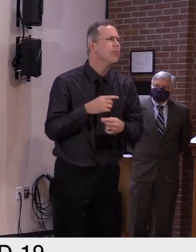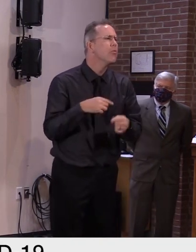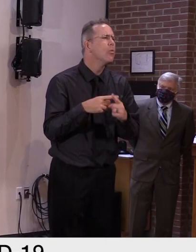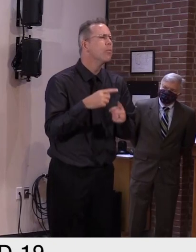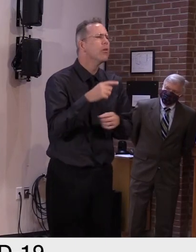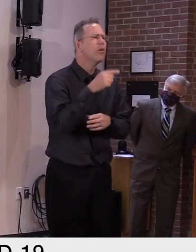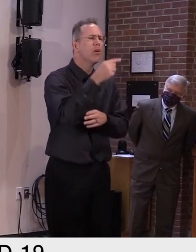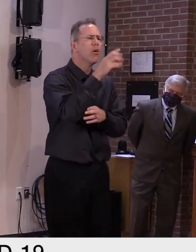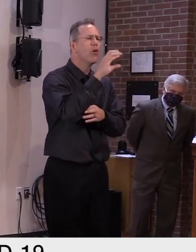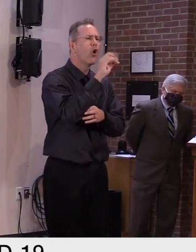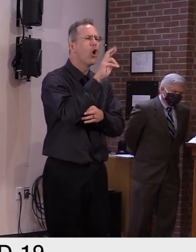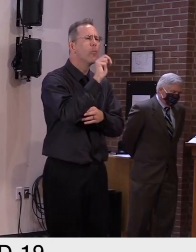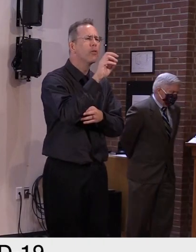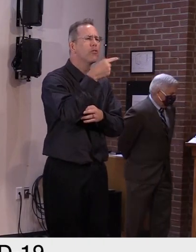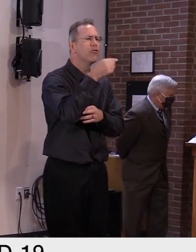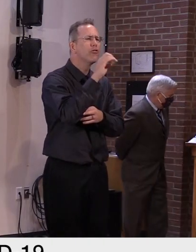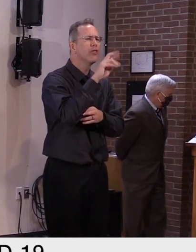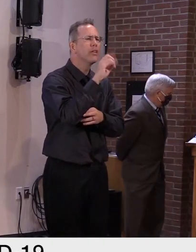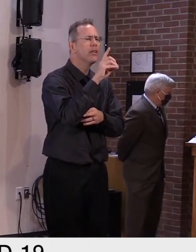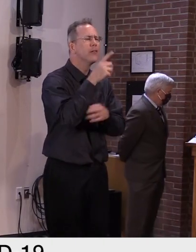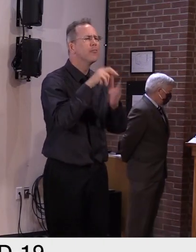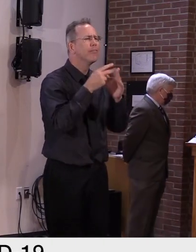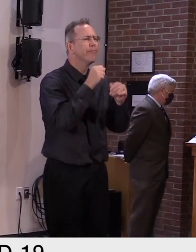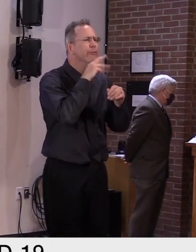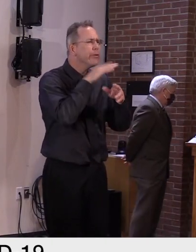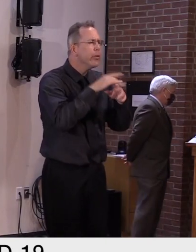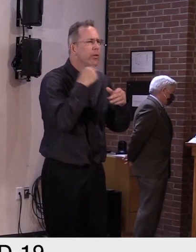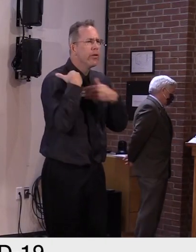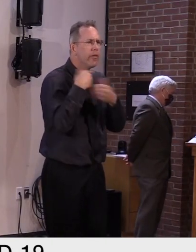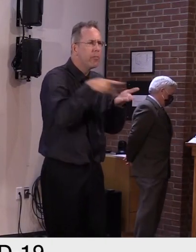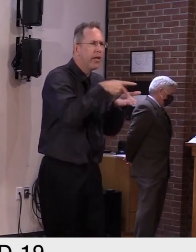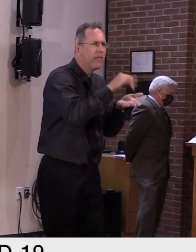something of that nature now, and